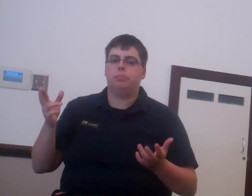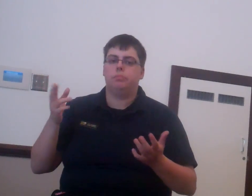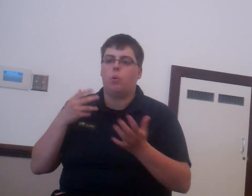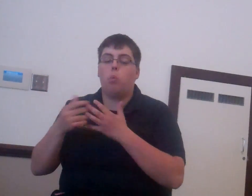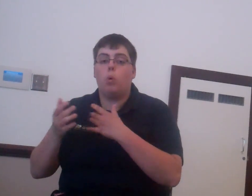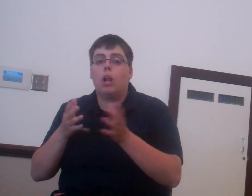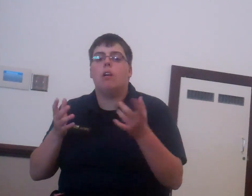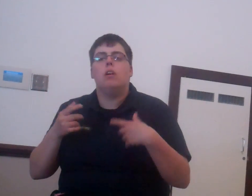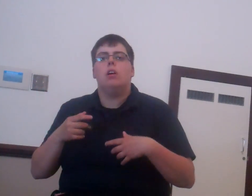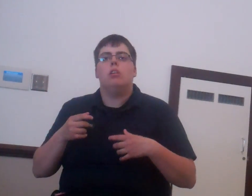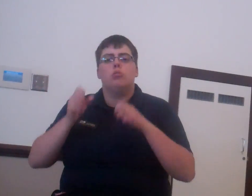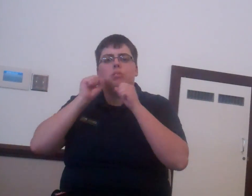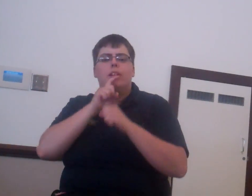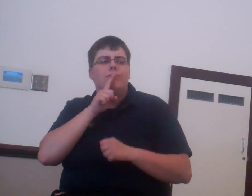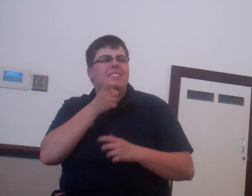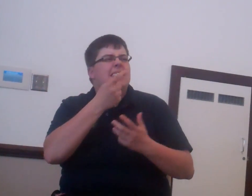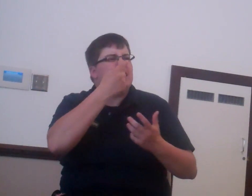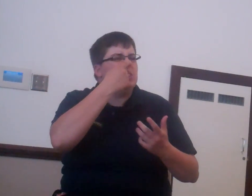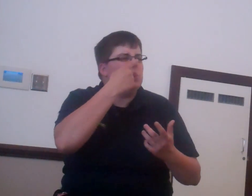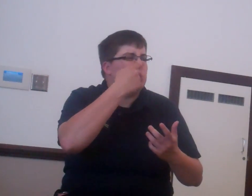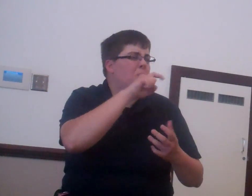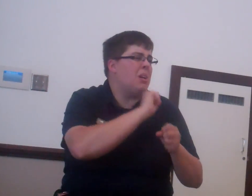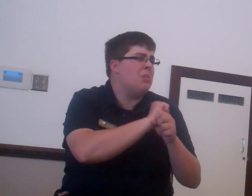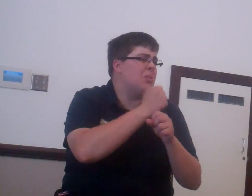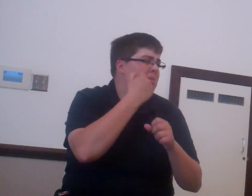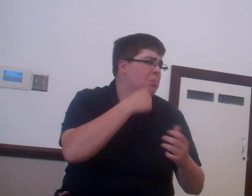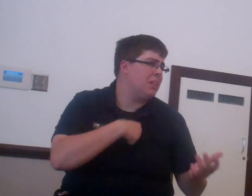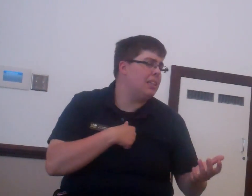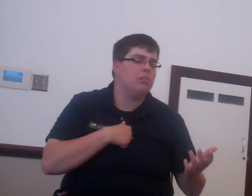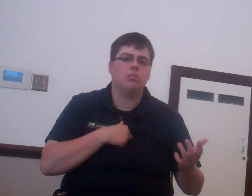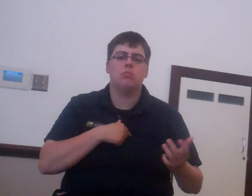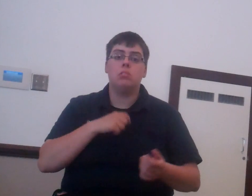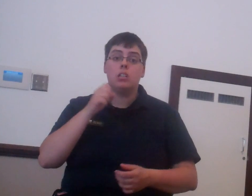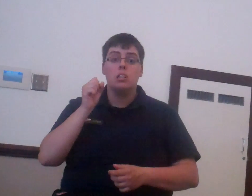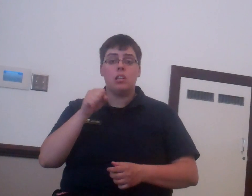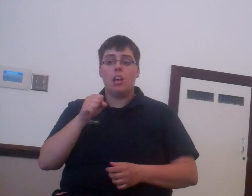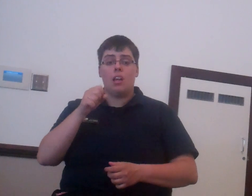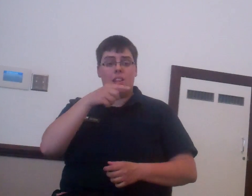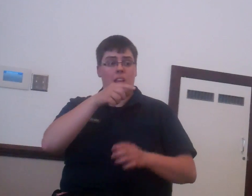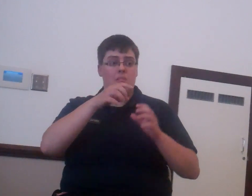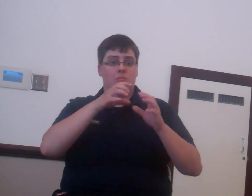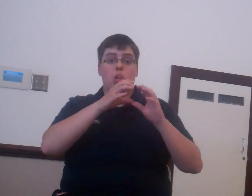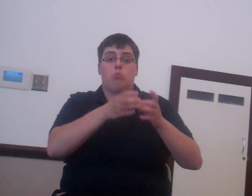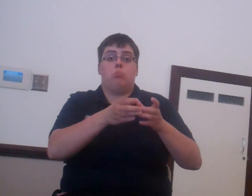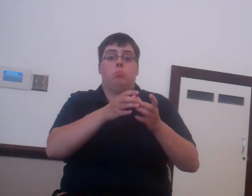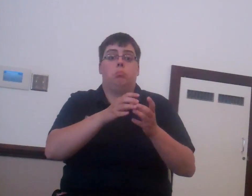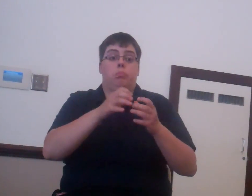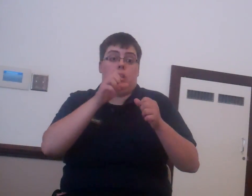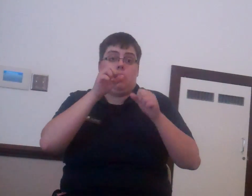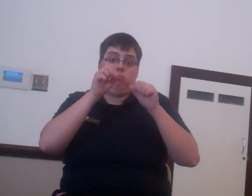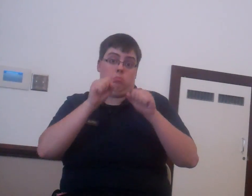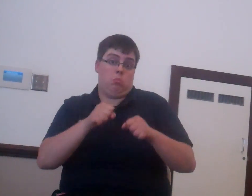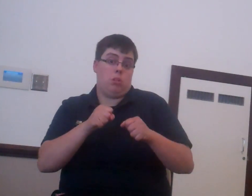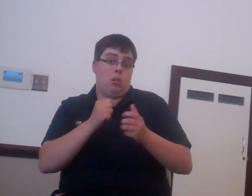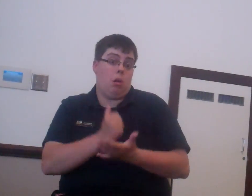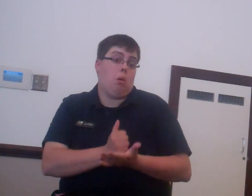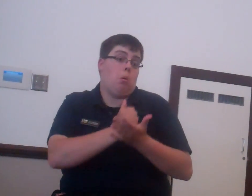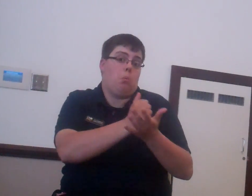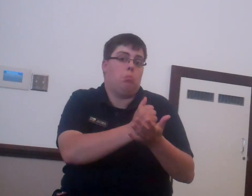to rely on when you can't do something, right? They can fill in for you, or they can help you solve a problem. Okay, good. And a lot of times, oh